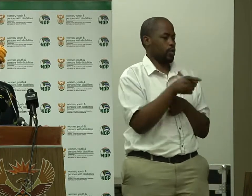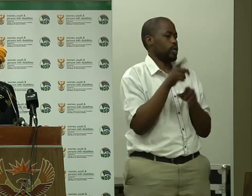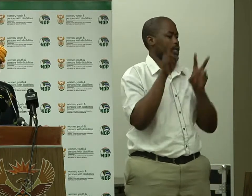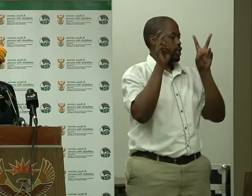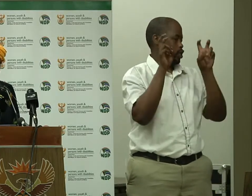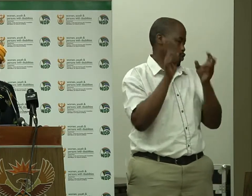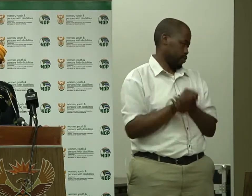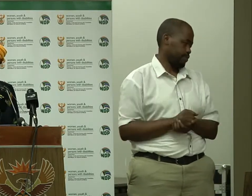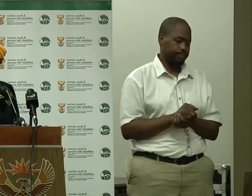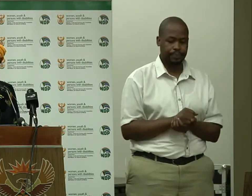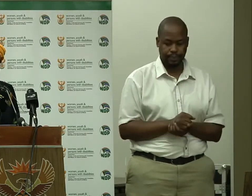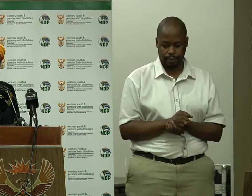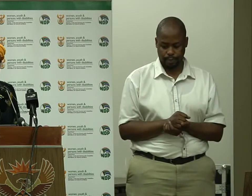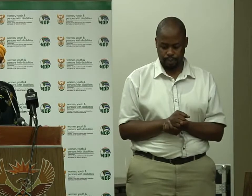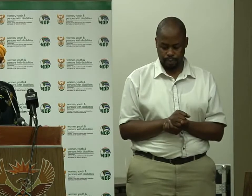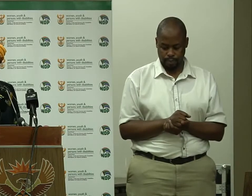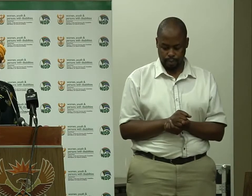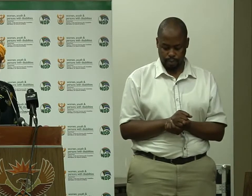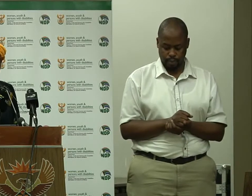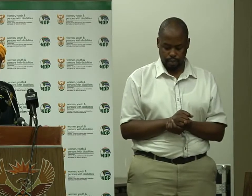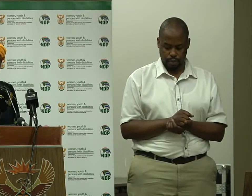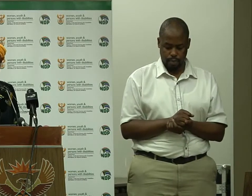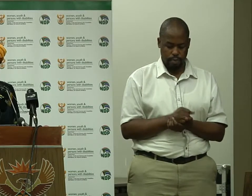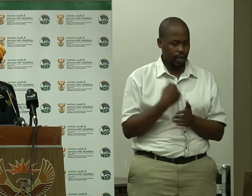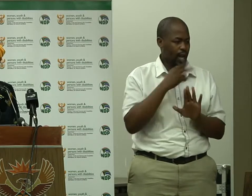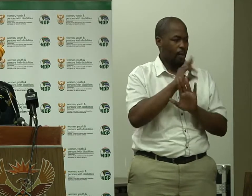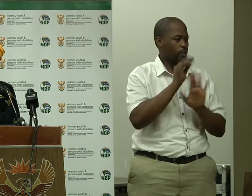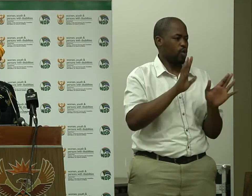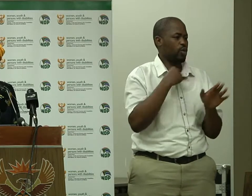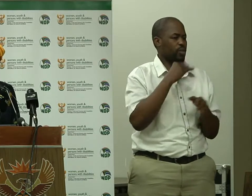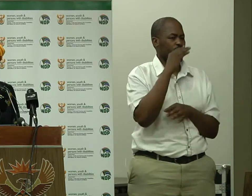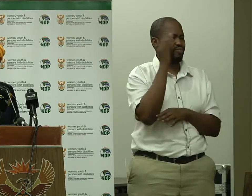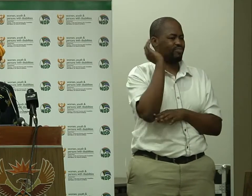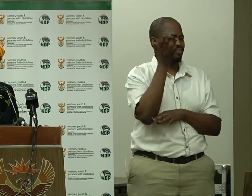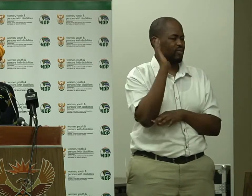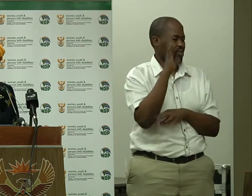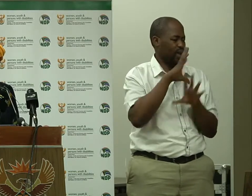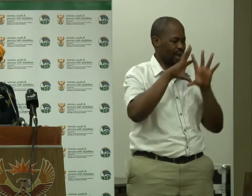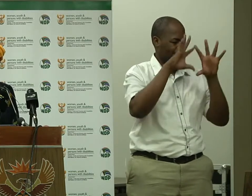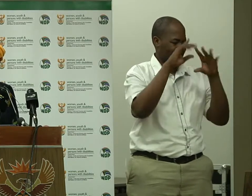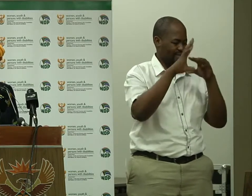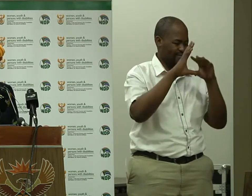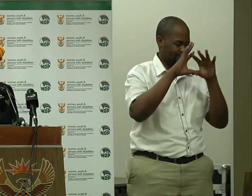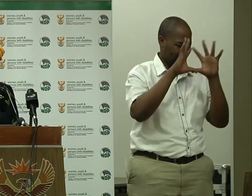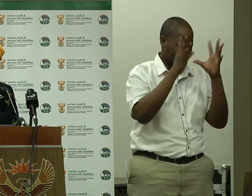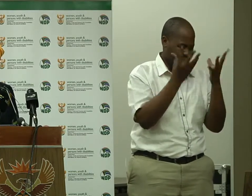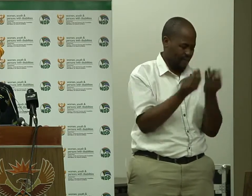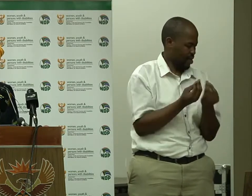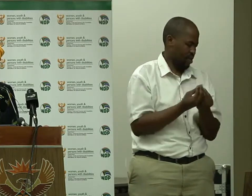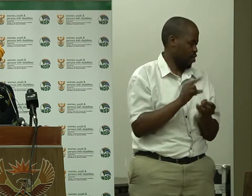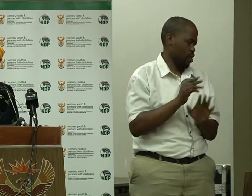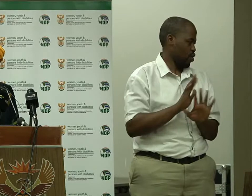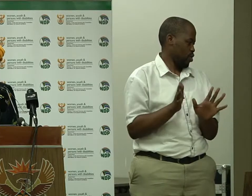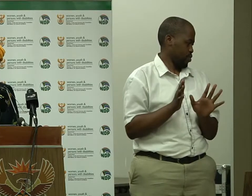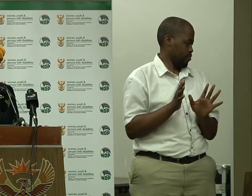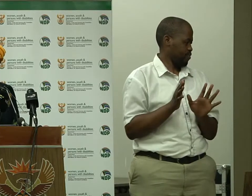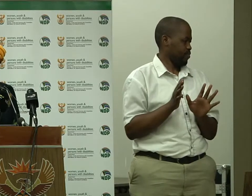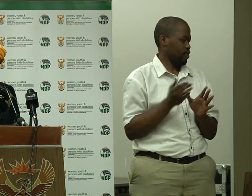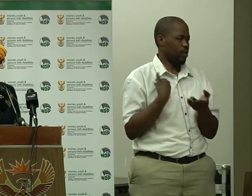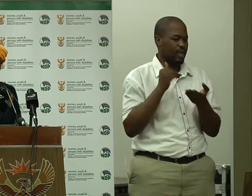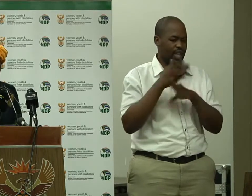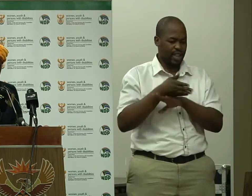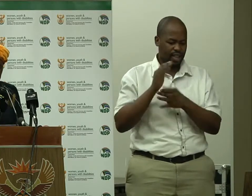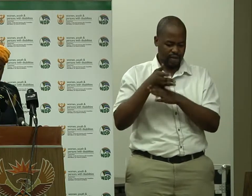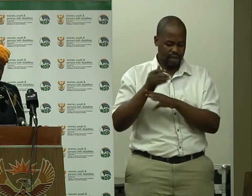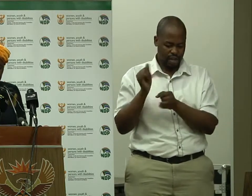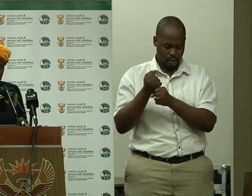these issues. I'm really not going to talk about all the issues, all the interventions